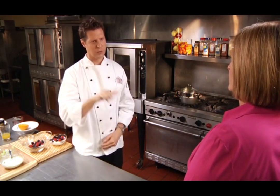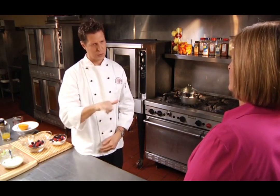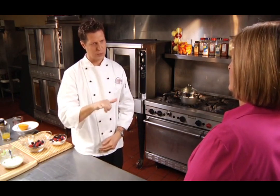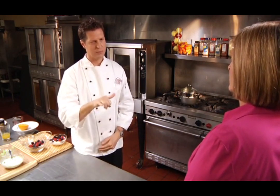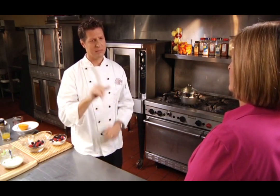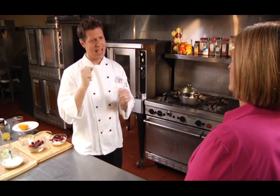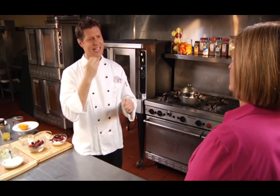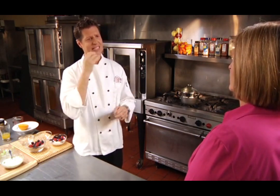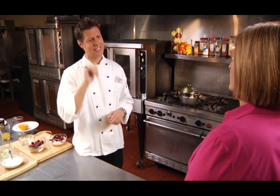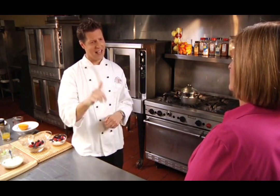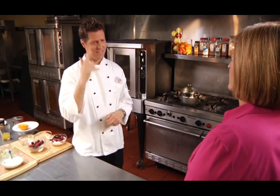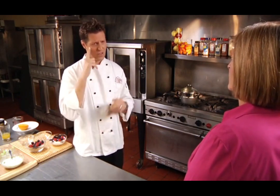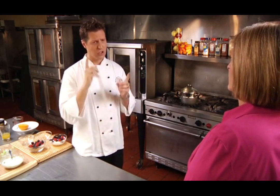them for dessert.